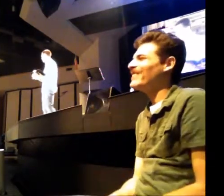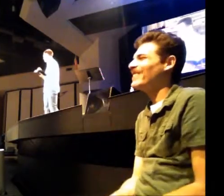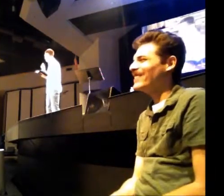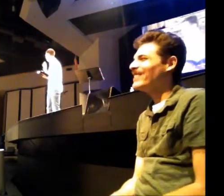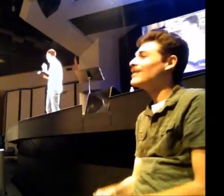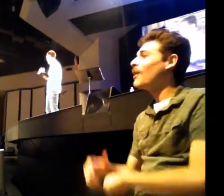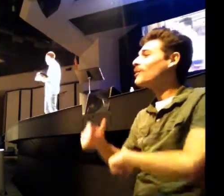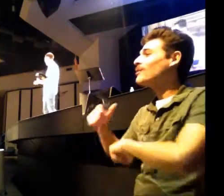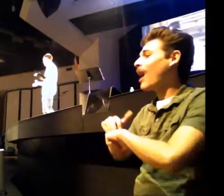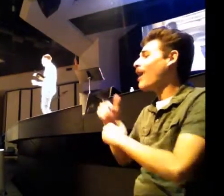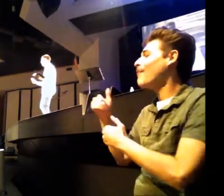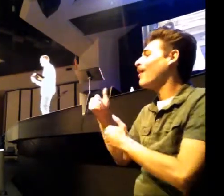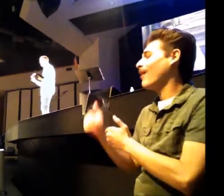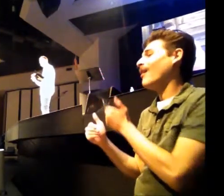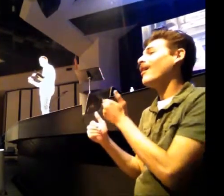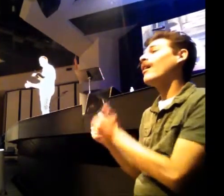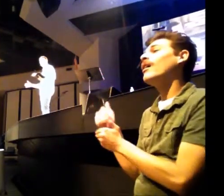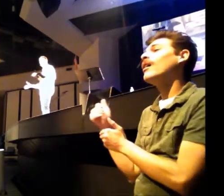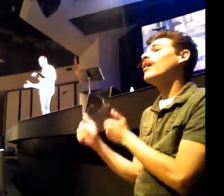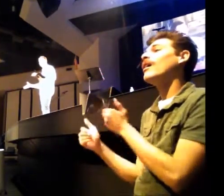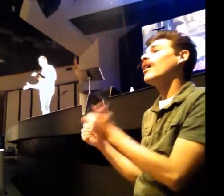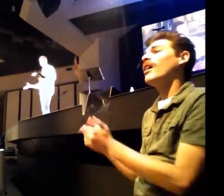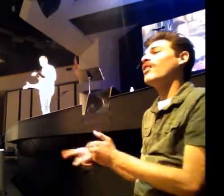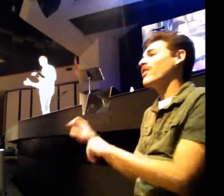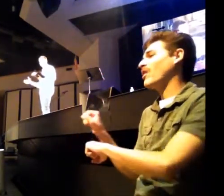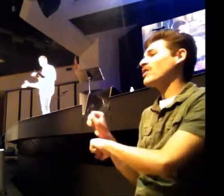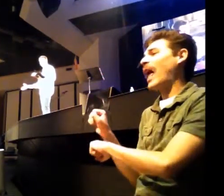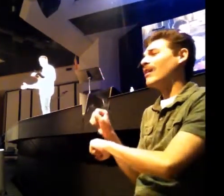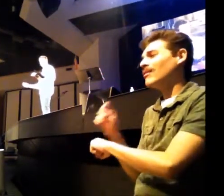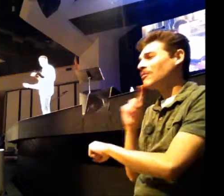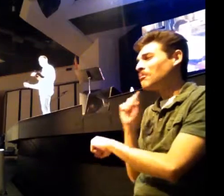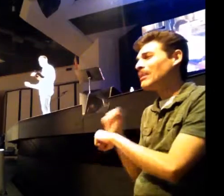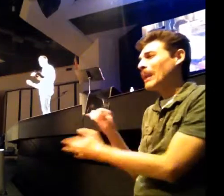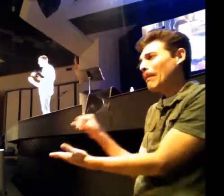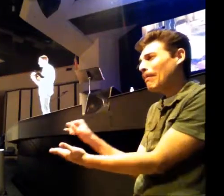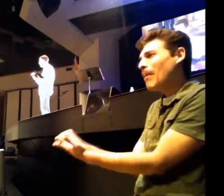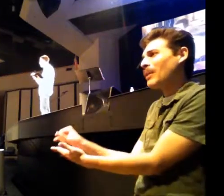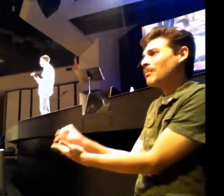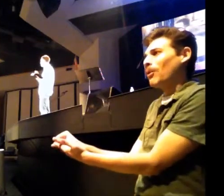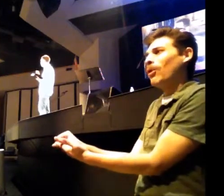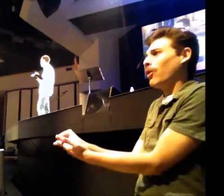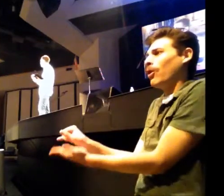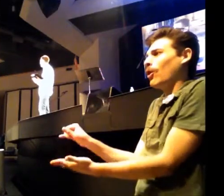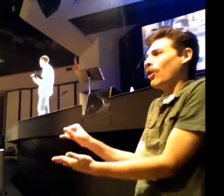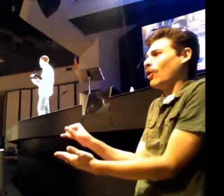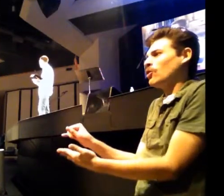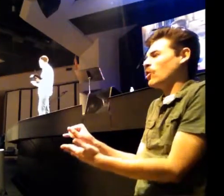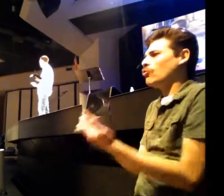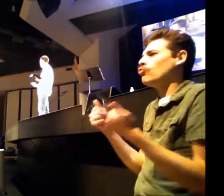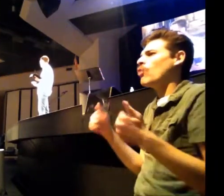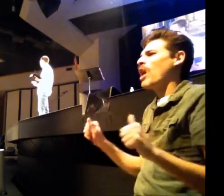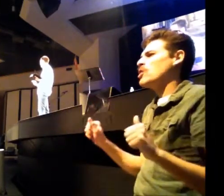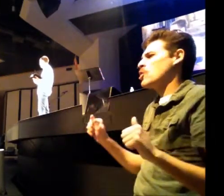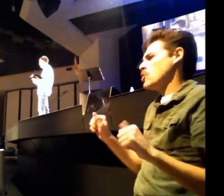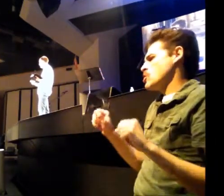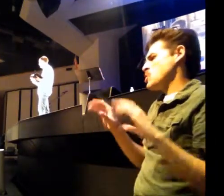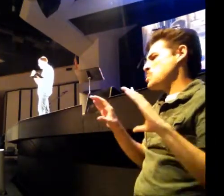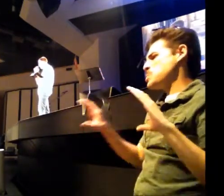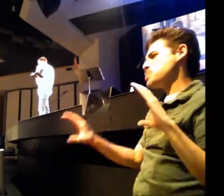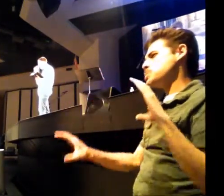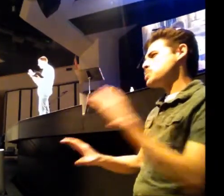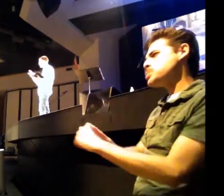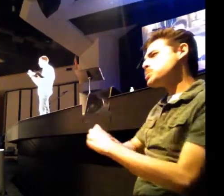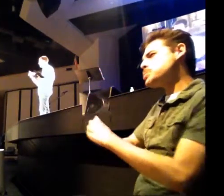on, they have been given tasks that are virtually impossible to perform throughout the day. And it's all to ingrain this one idea within their